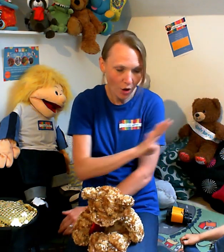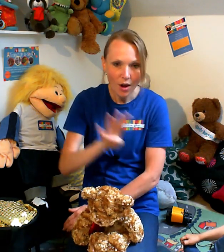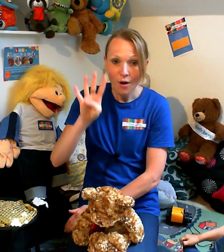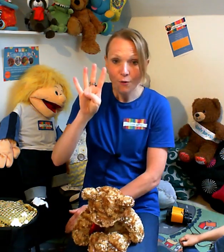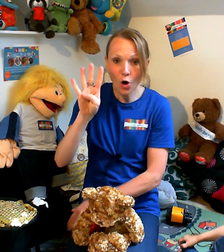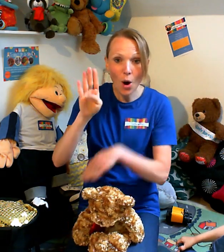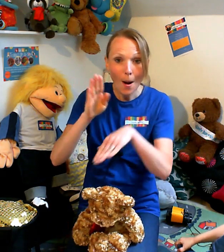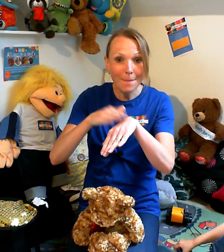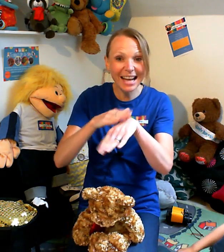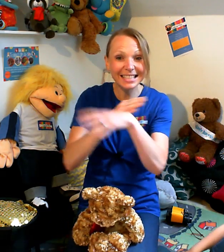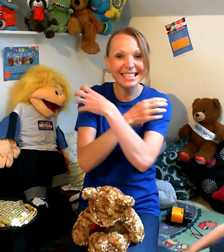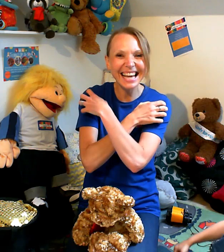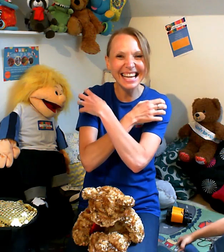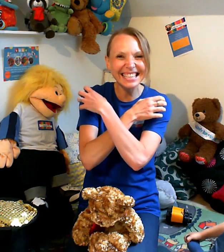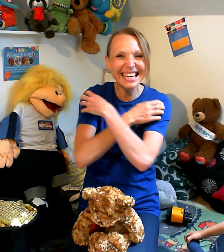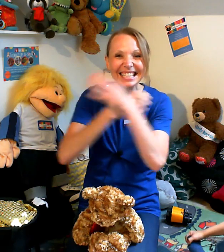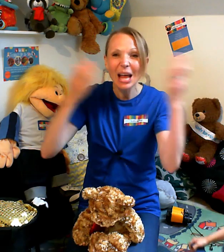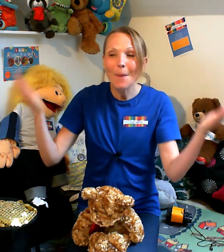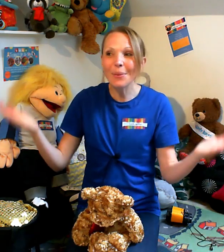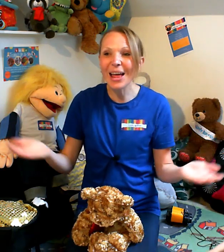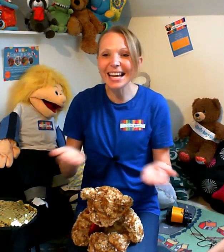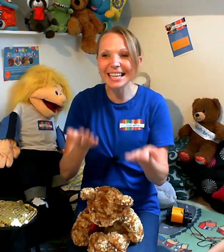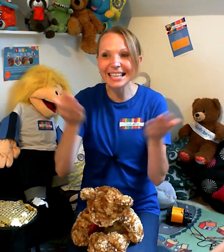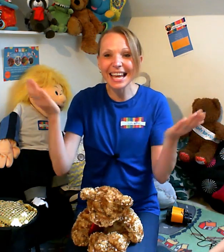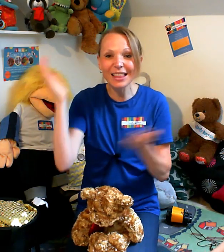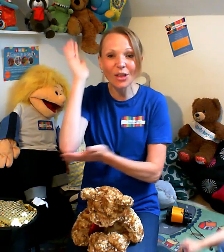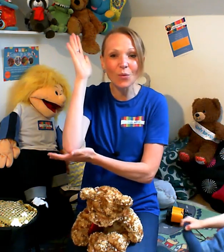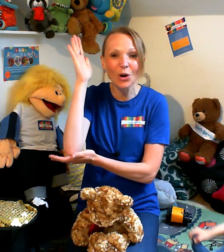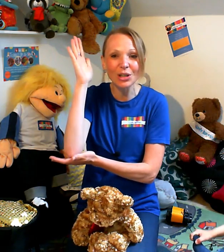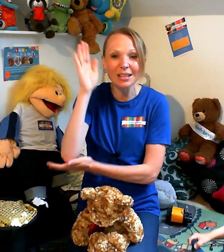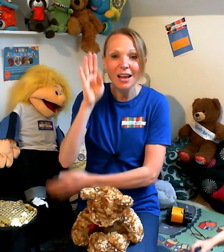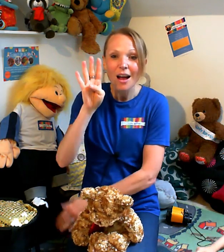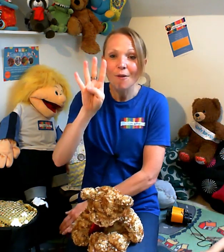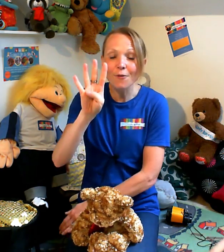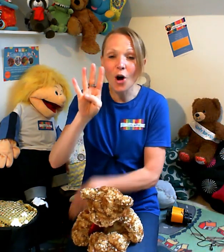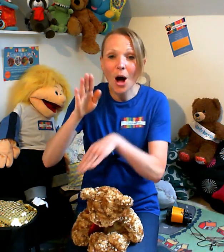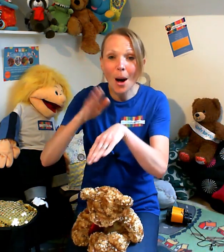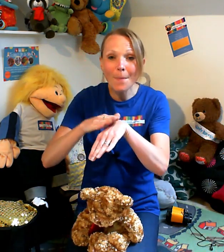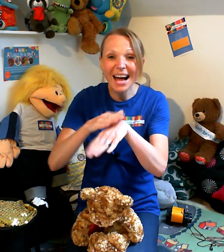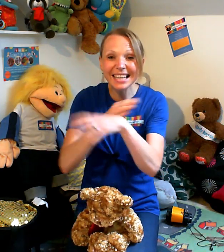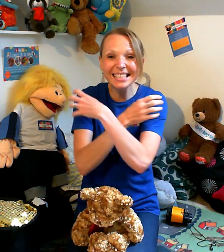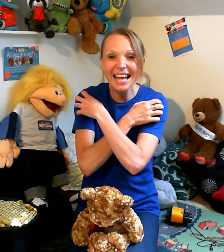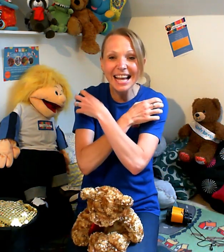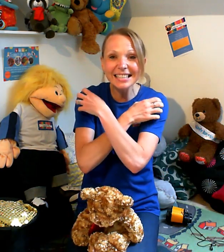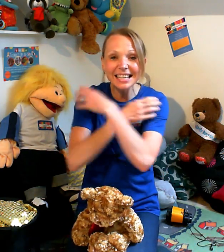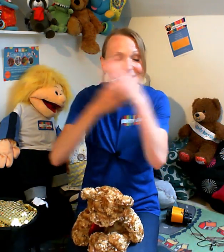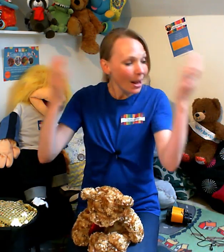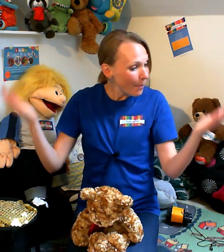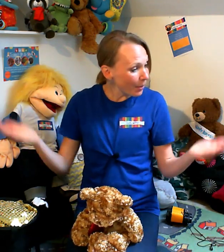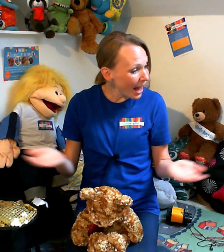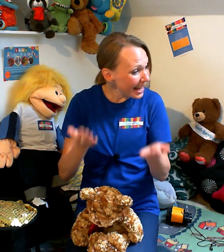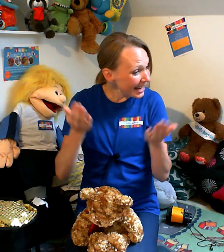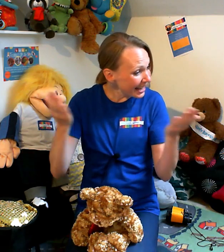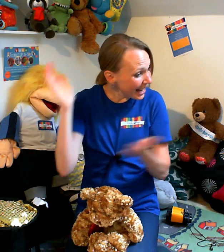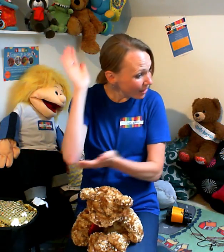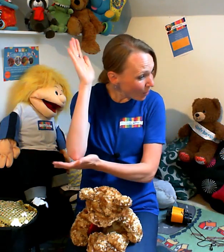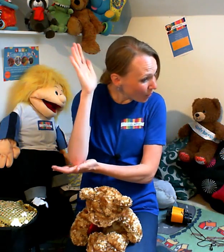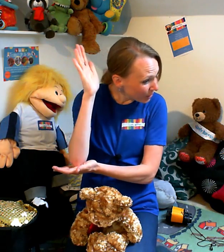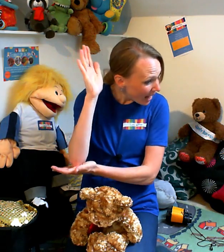Three. Four bad teddies playing in the woods. Four bad teddies playing in the woods.